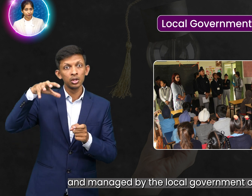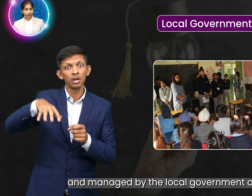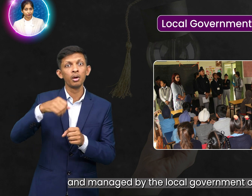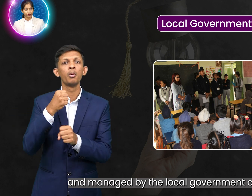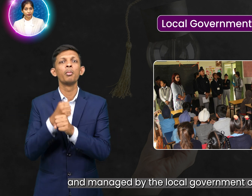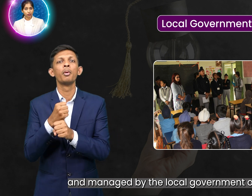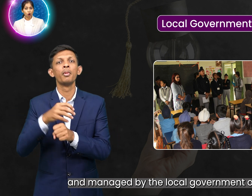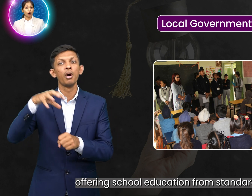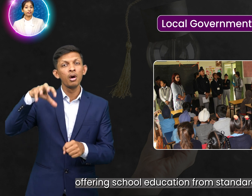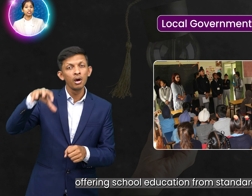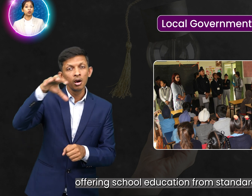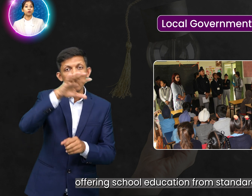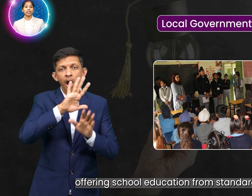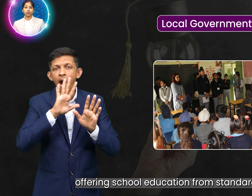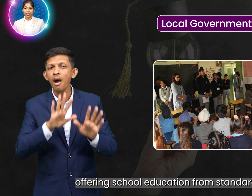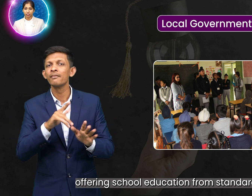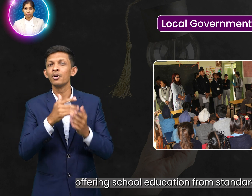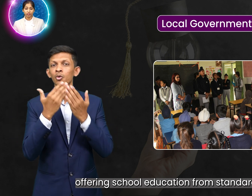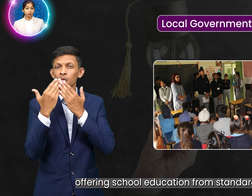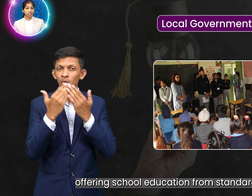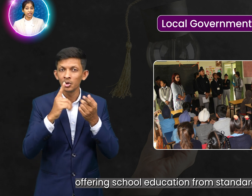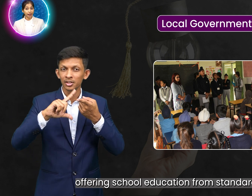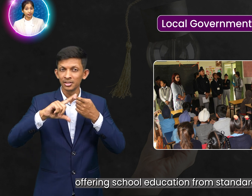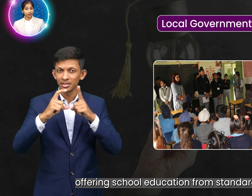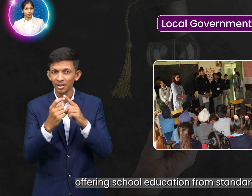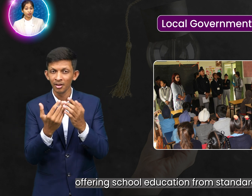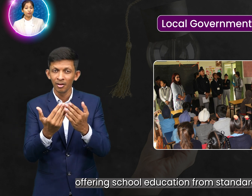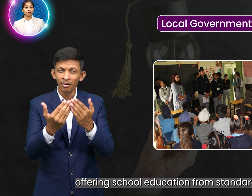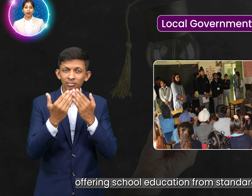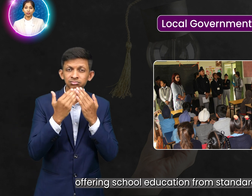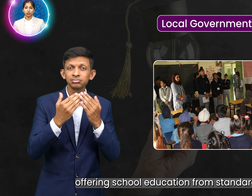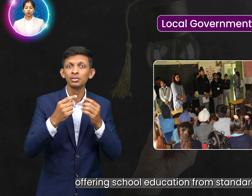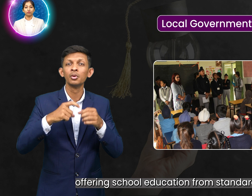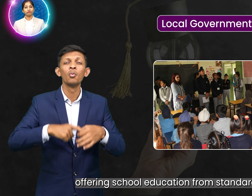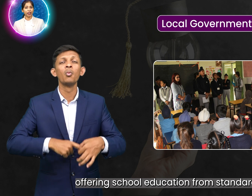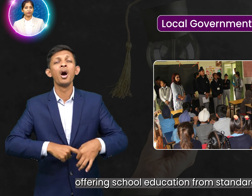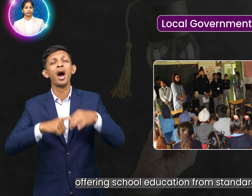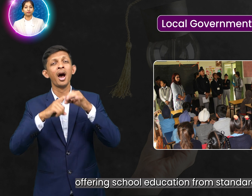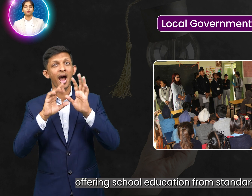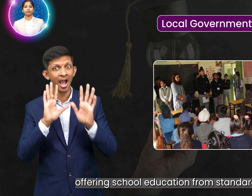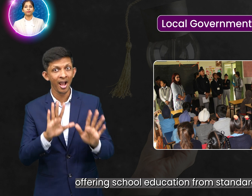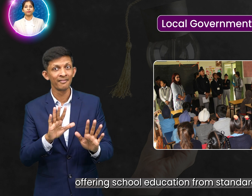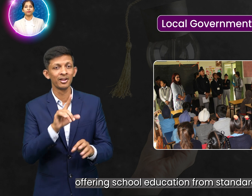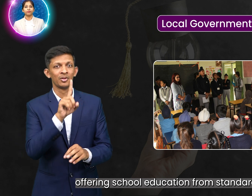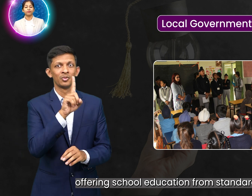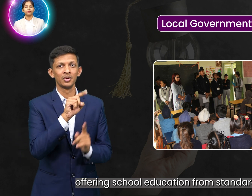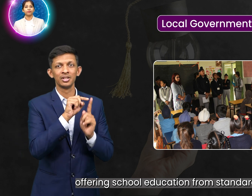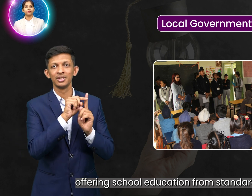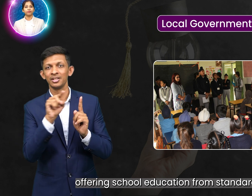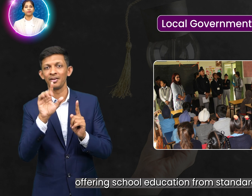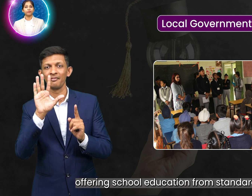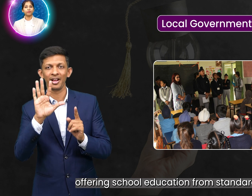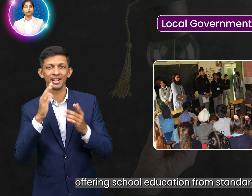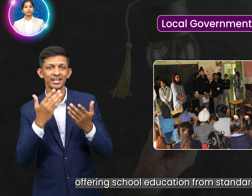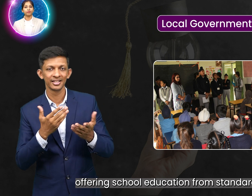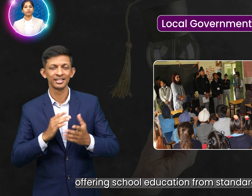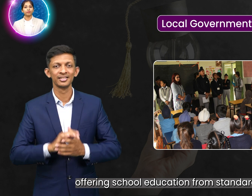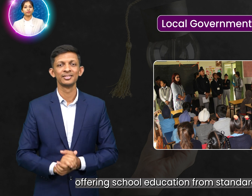state, offering school education from standard 1 to 5.